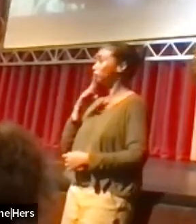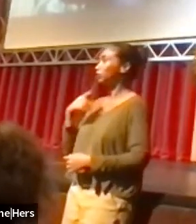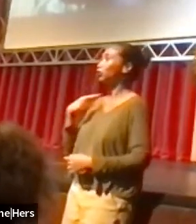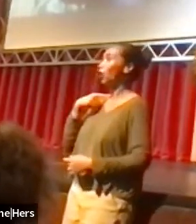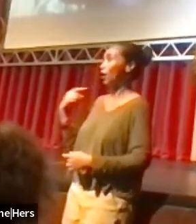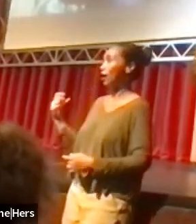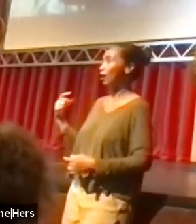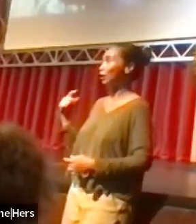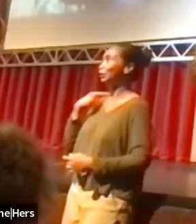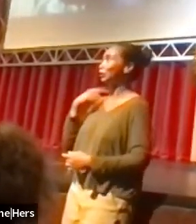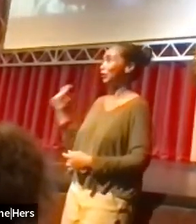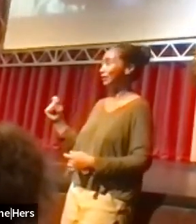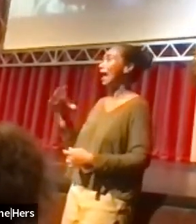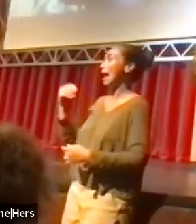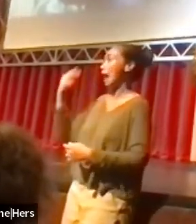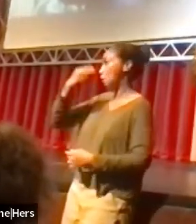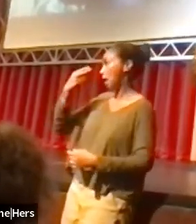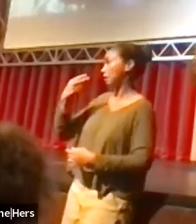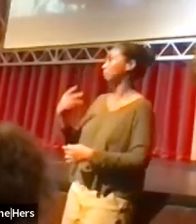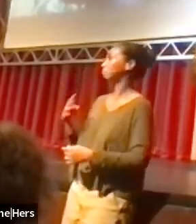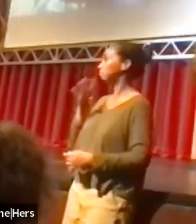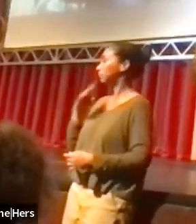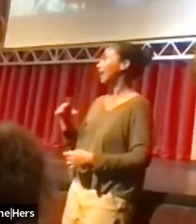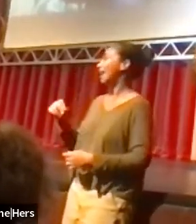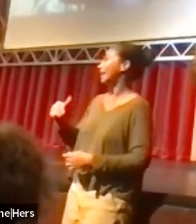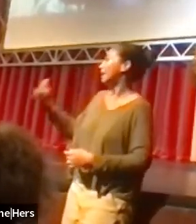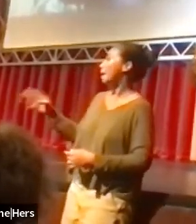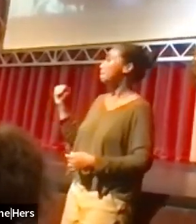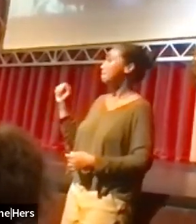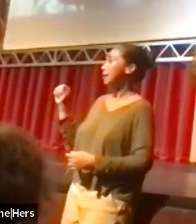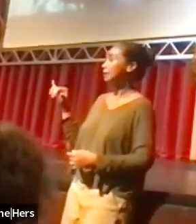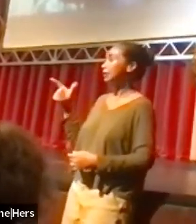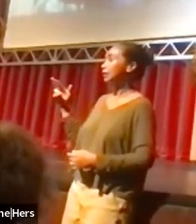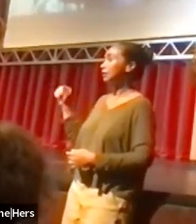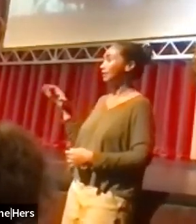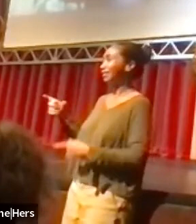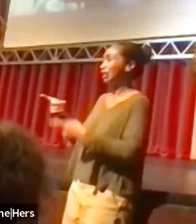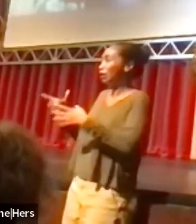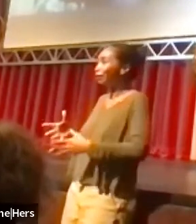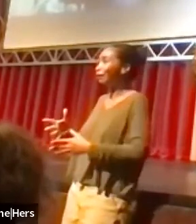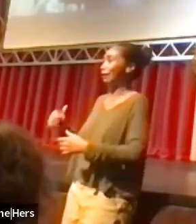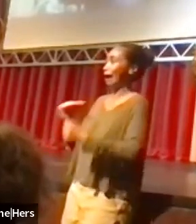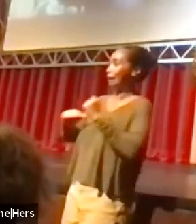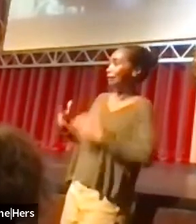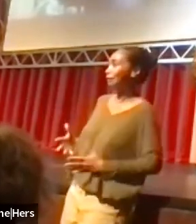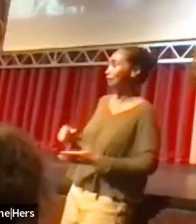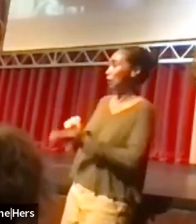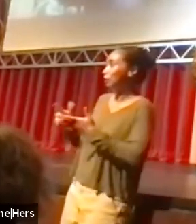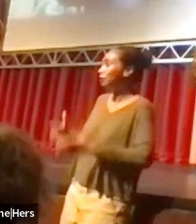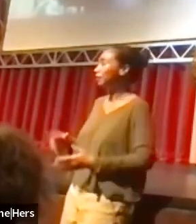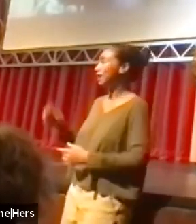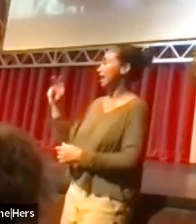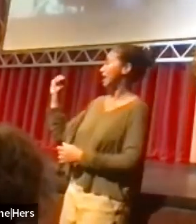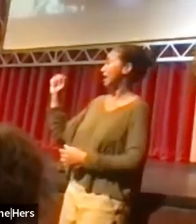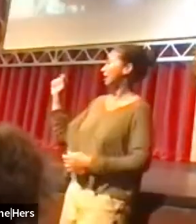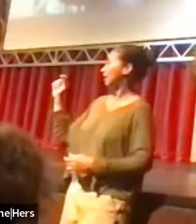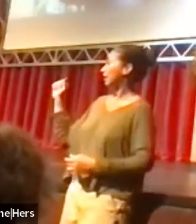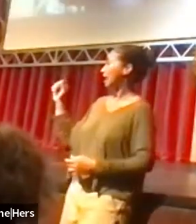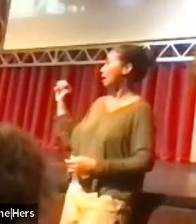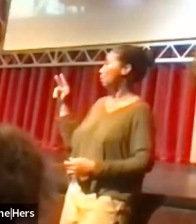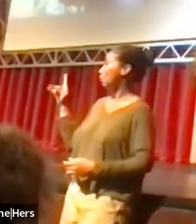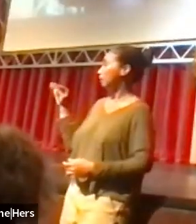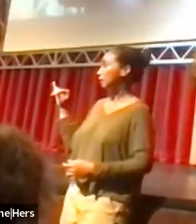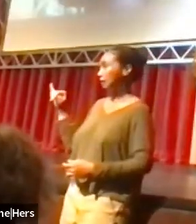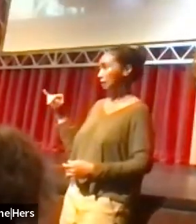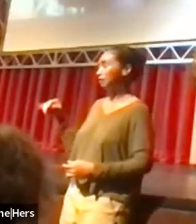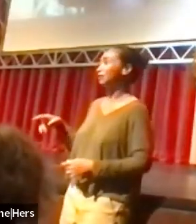Hawaii. And next to Grace is Samoan writer, director, actor Nakano Kini, who is